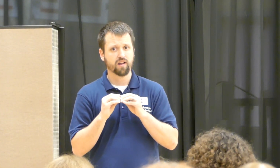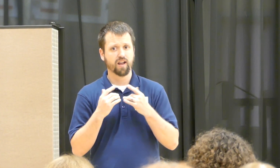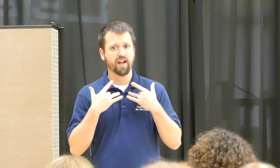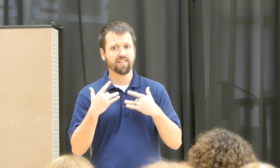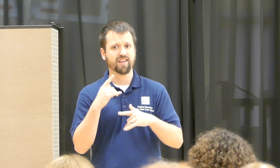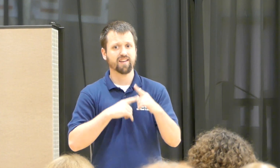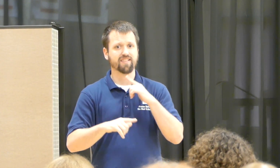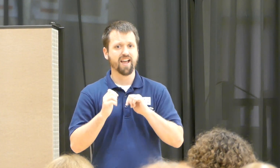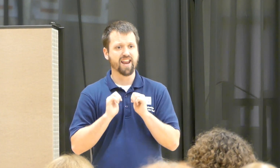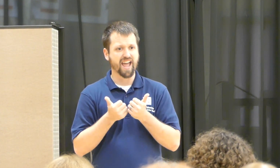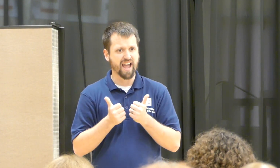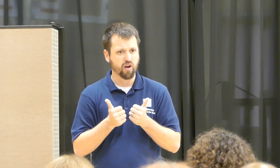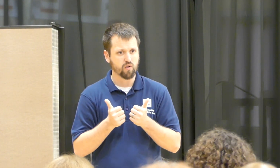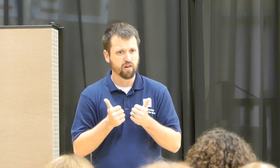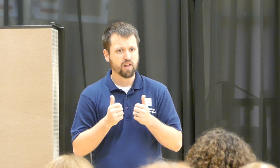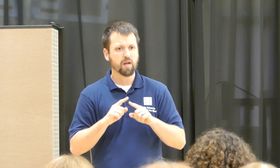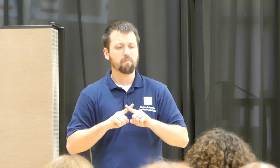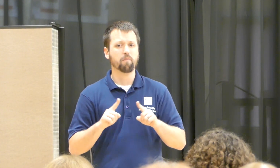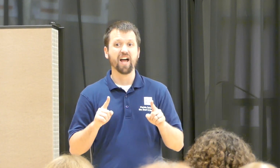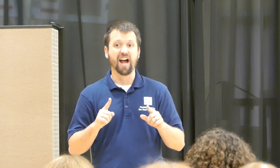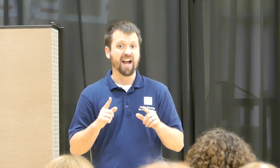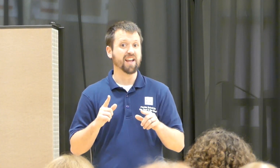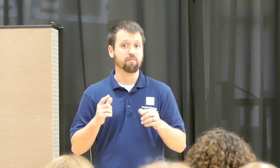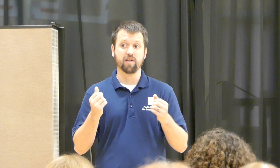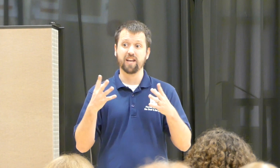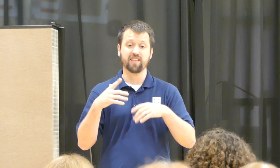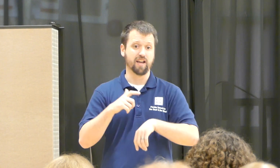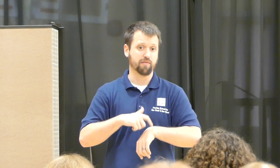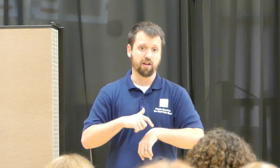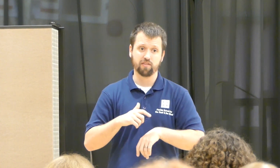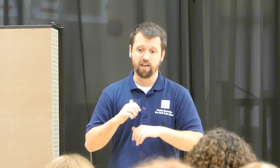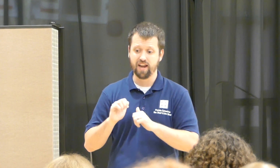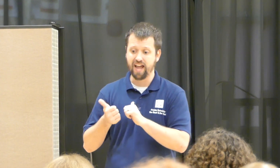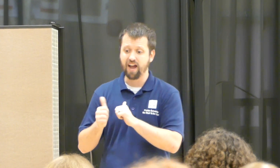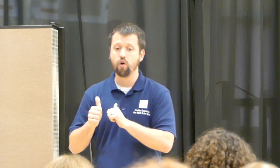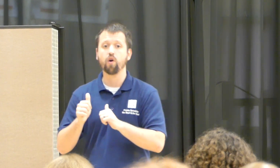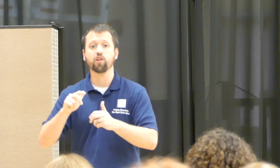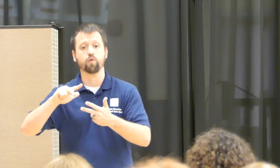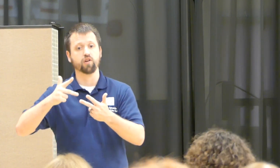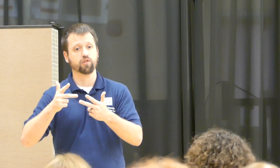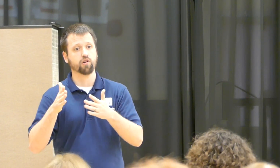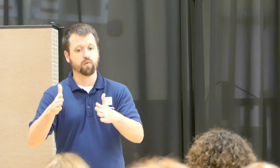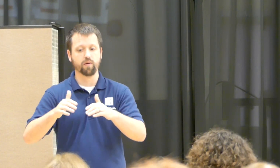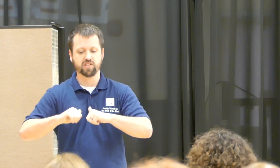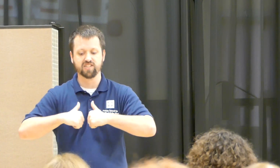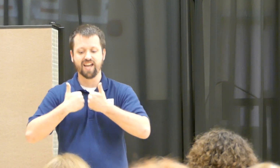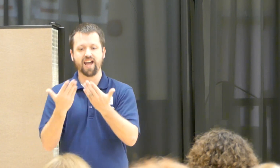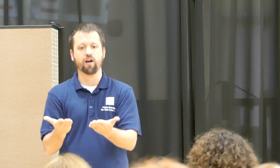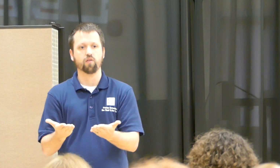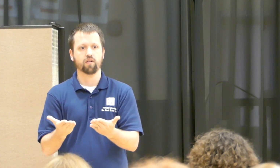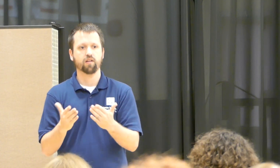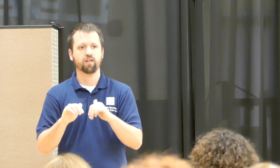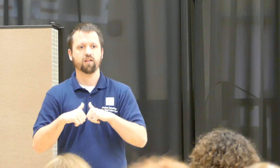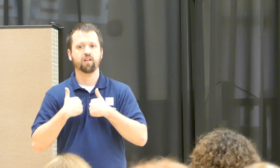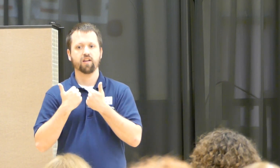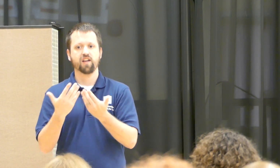I tend to sign how. But many times I'll sign how, or I'll do our 3rd way, which is how.